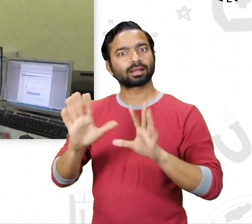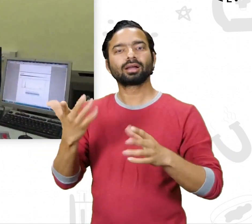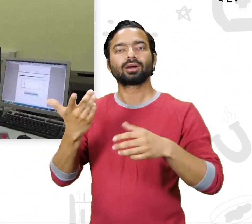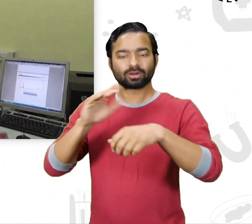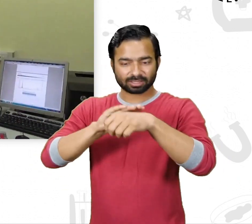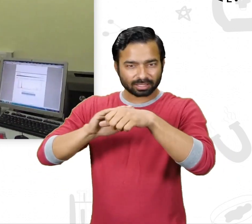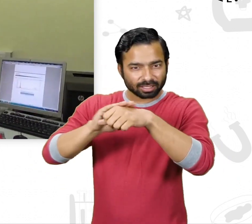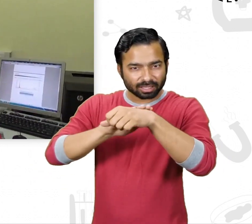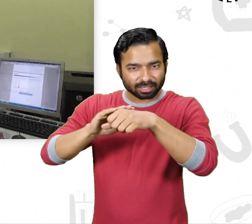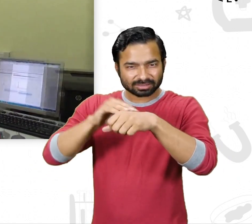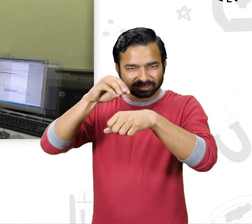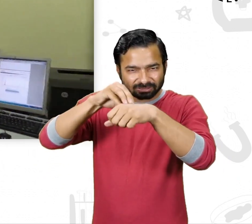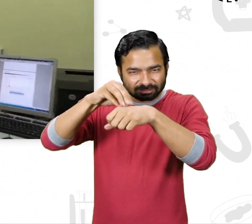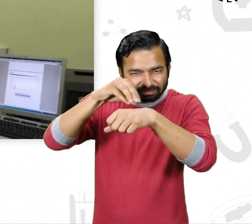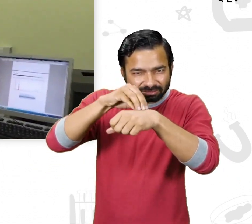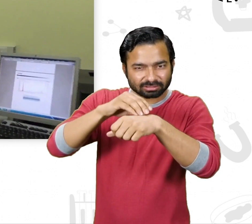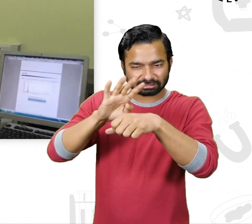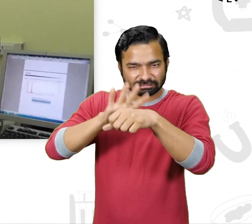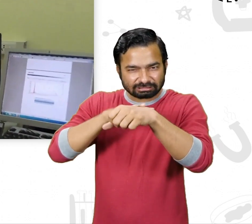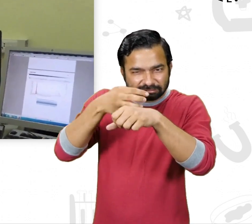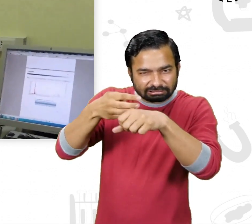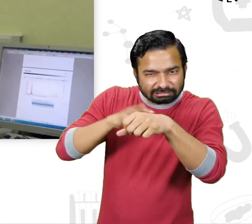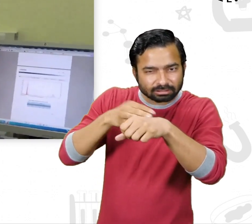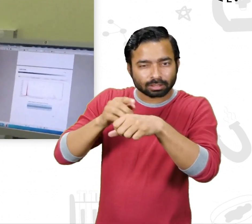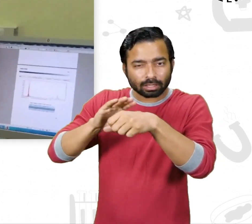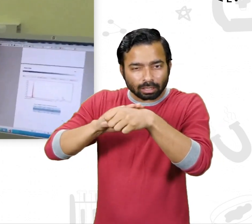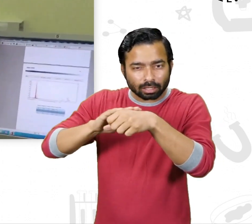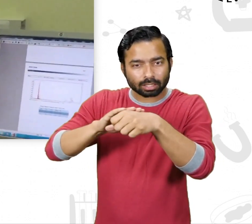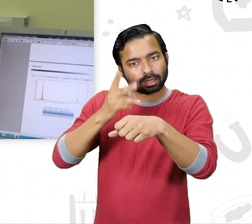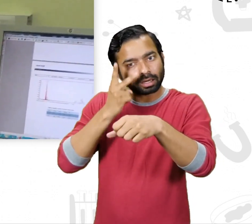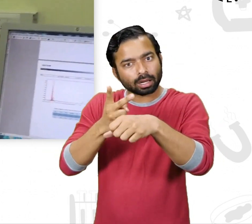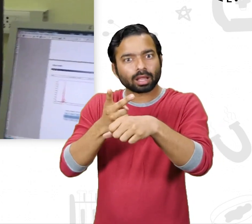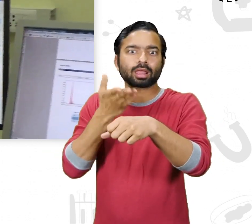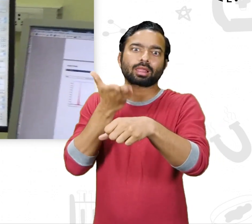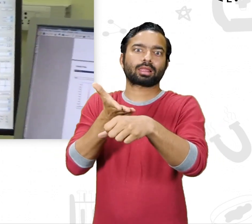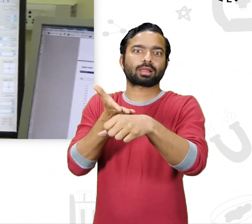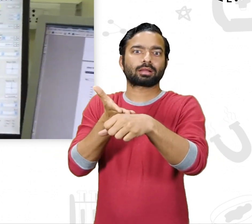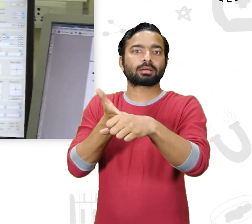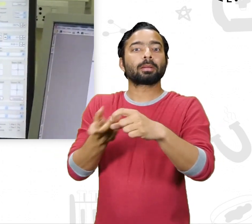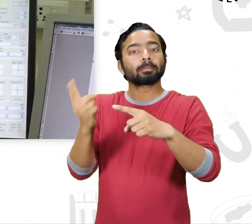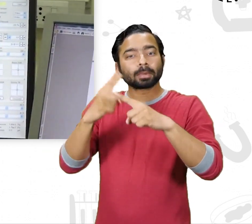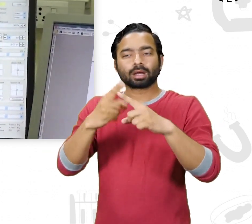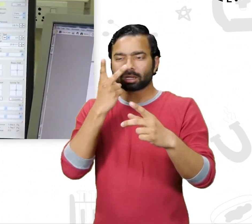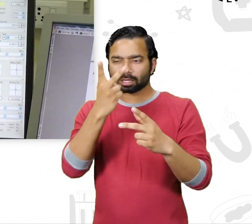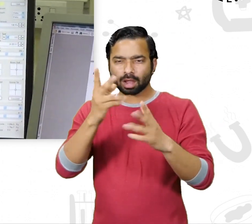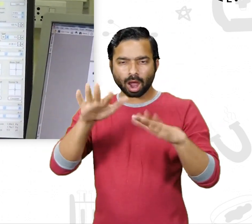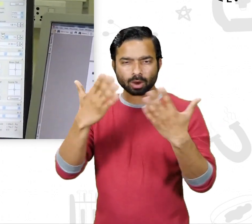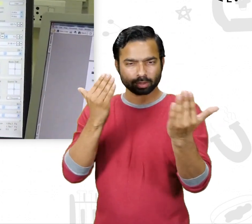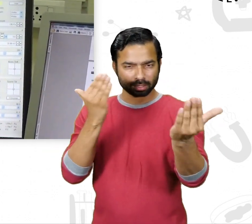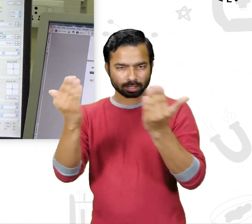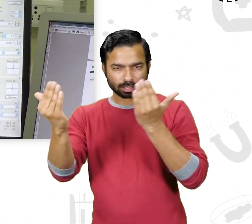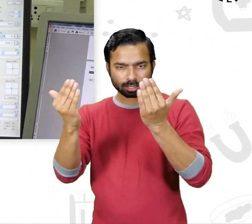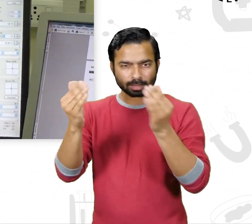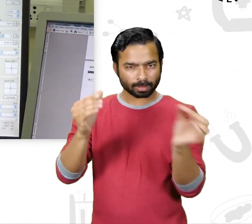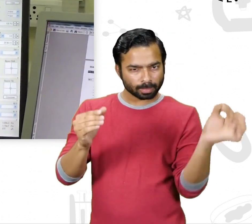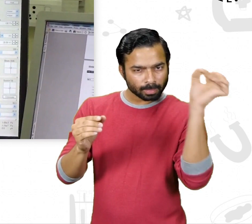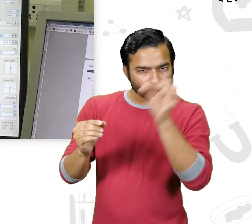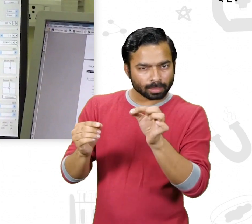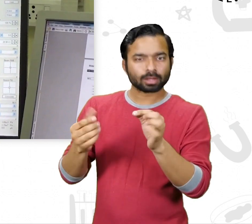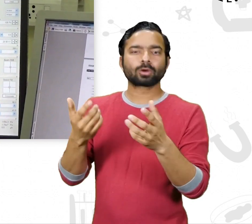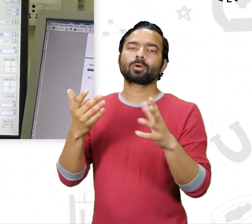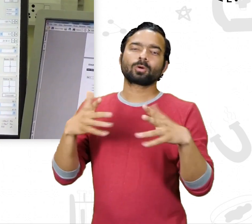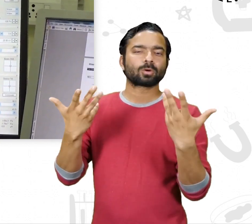are analyzed in the machine. This is the platinum nanoparticle. Here we can